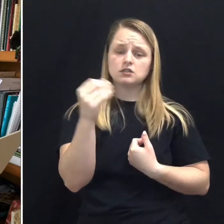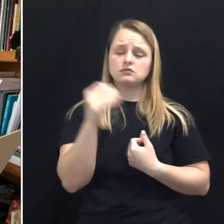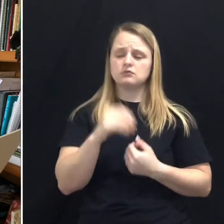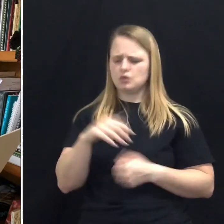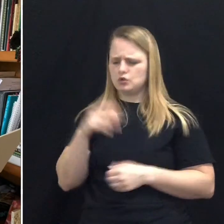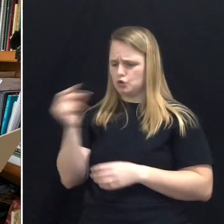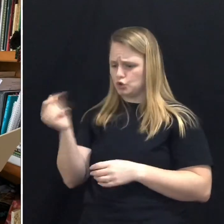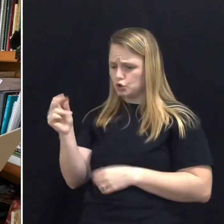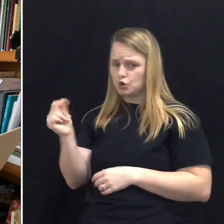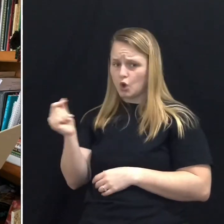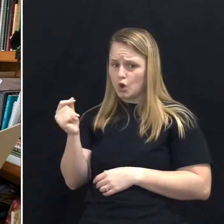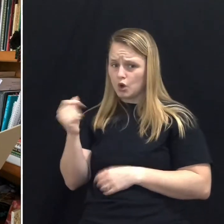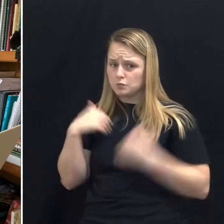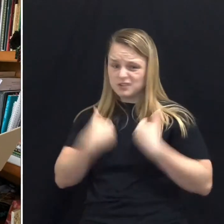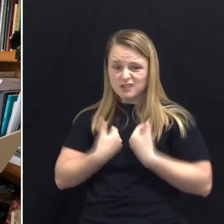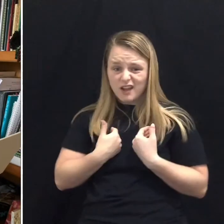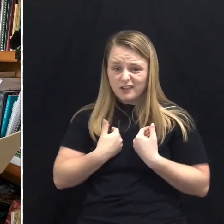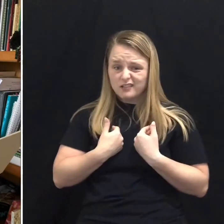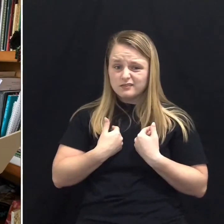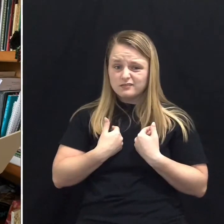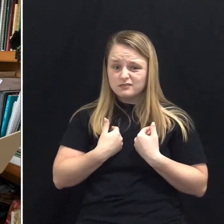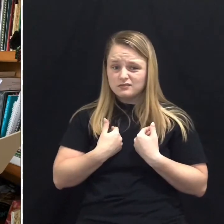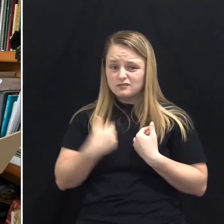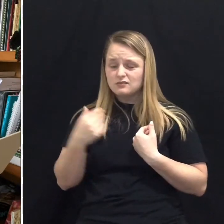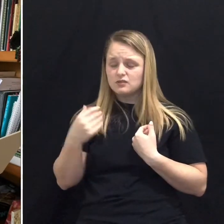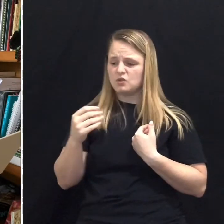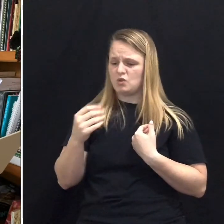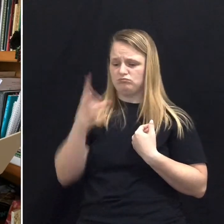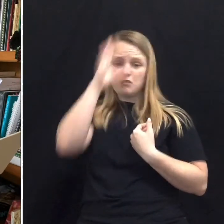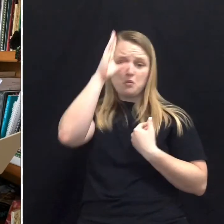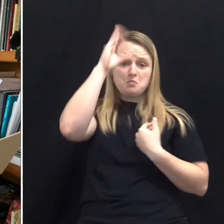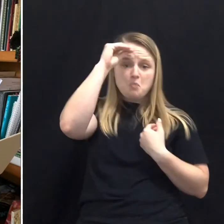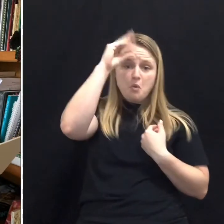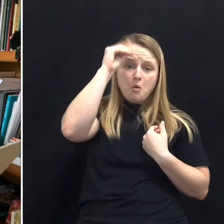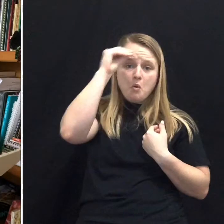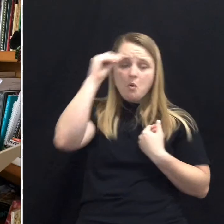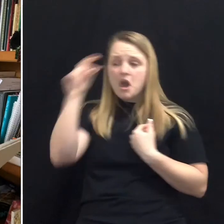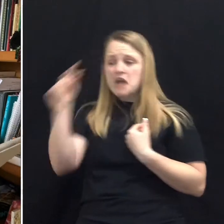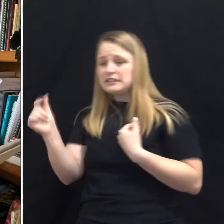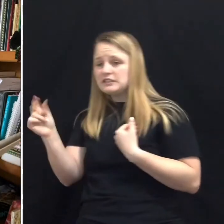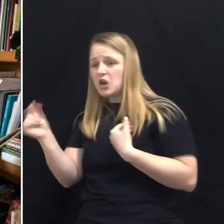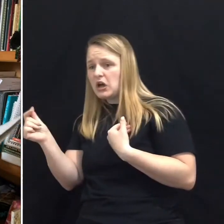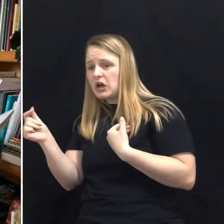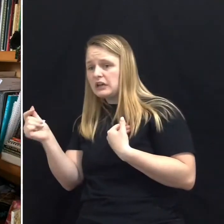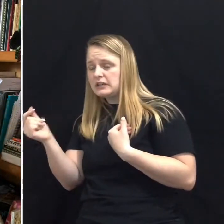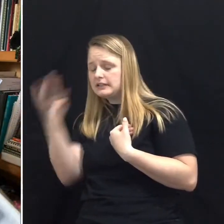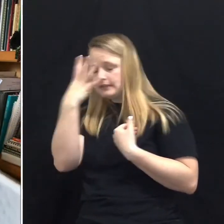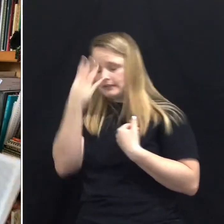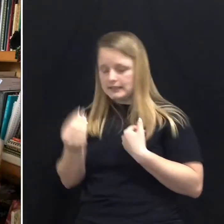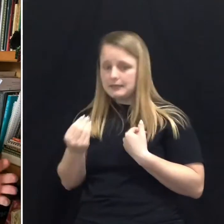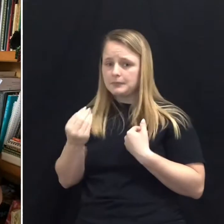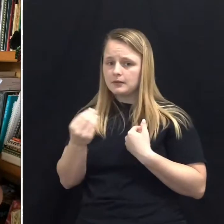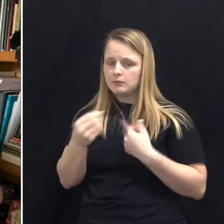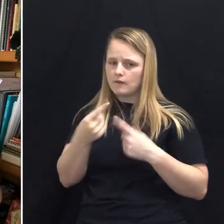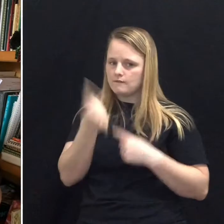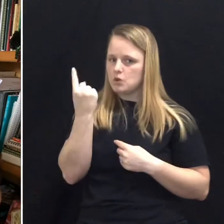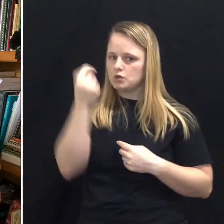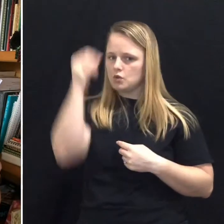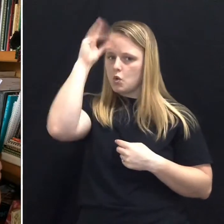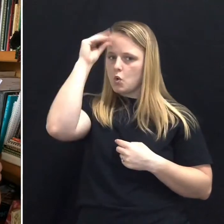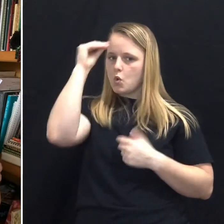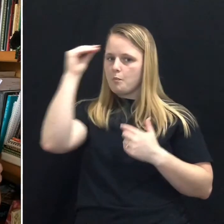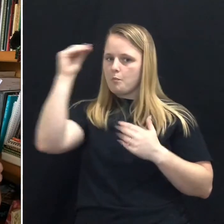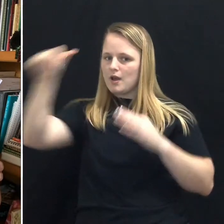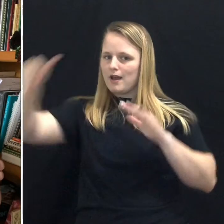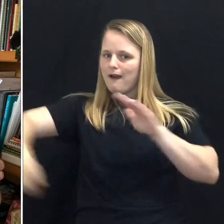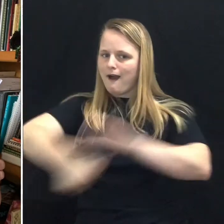Alan took a nap too, but first he hid his hat under his shirt, hats being one of Fritz's favorite things to